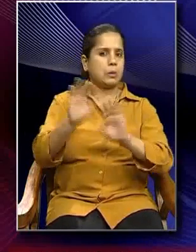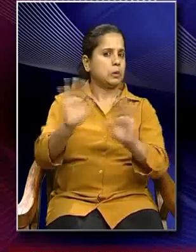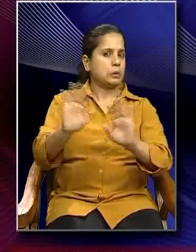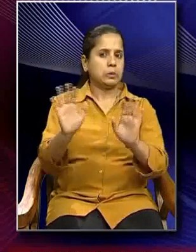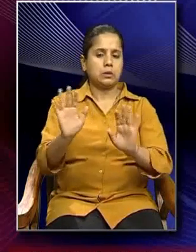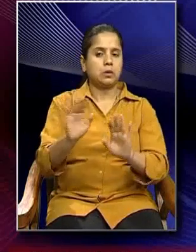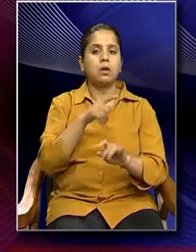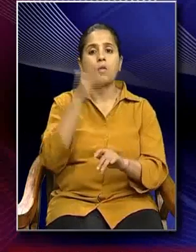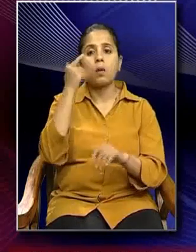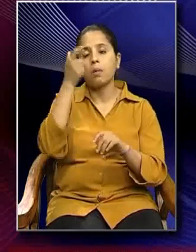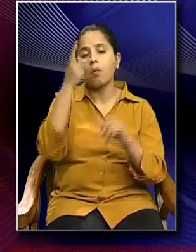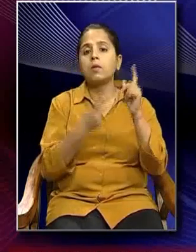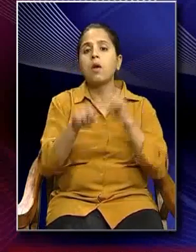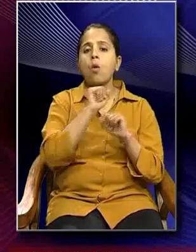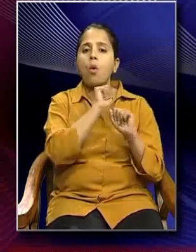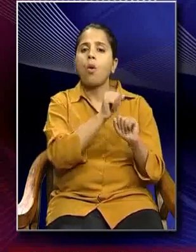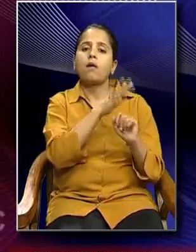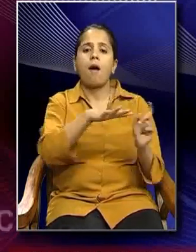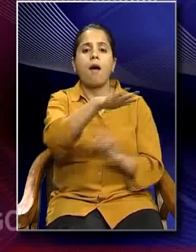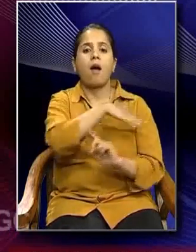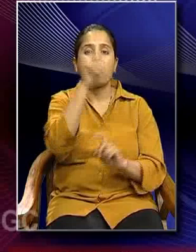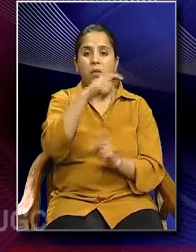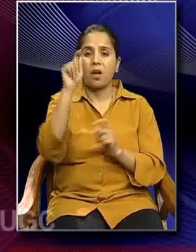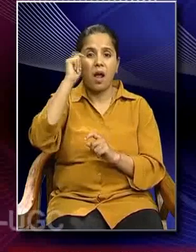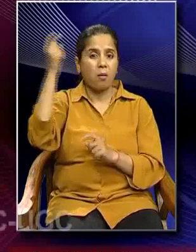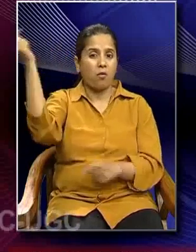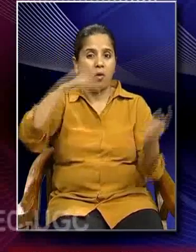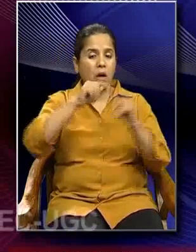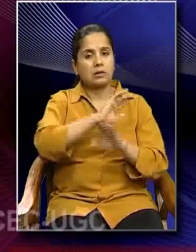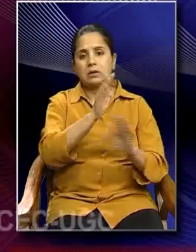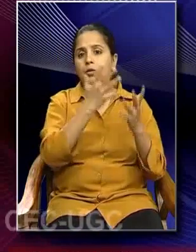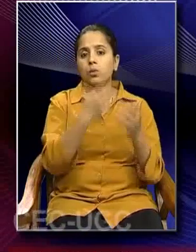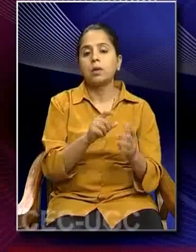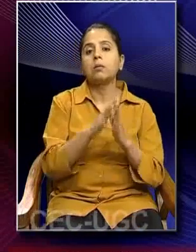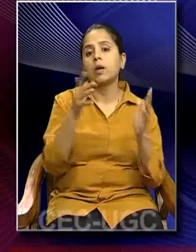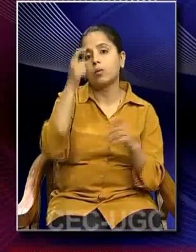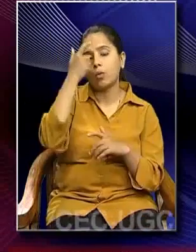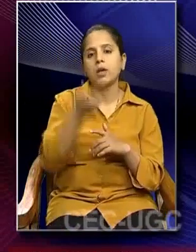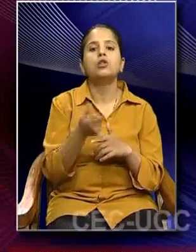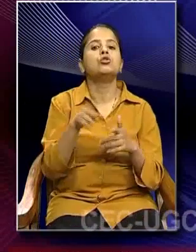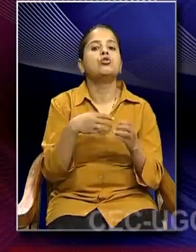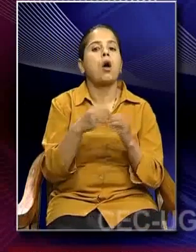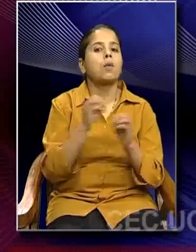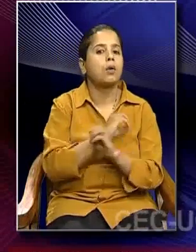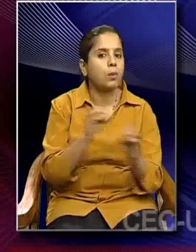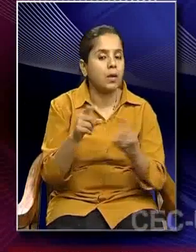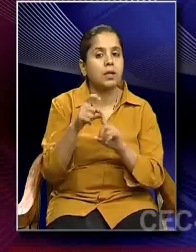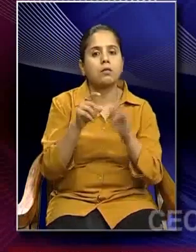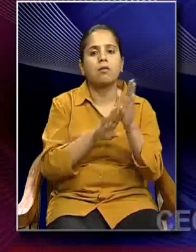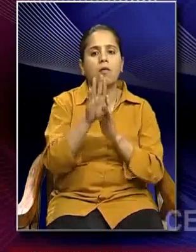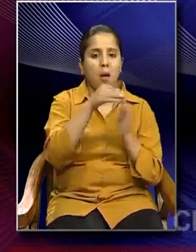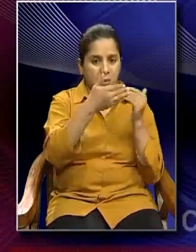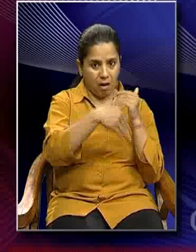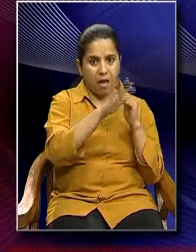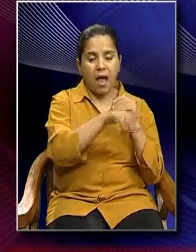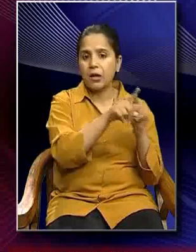a lot of problem which they have at their own level. One of the biggest problem is the employment rates in these developing nations. So